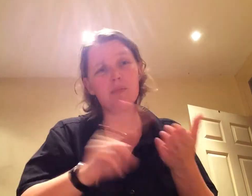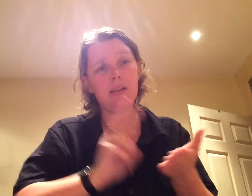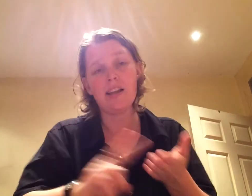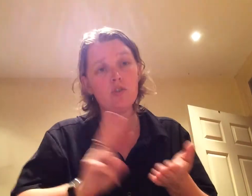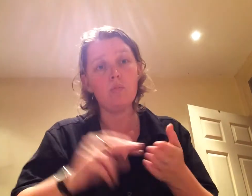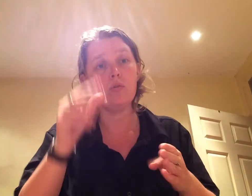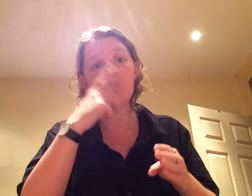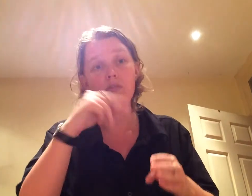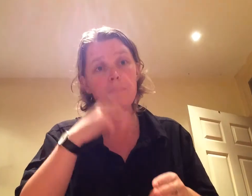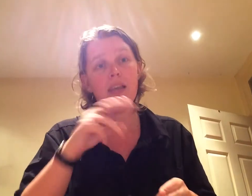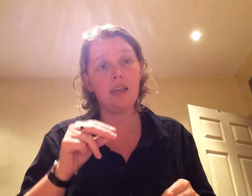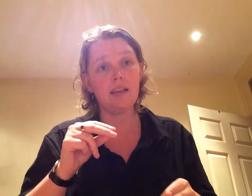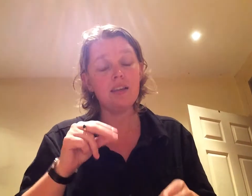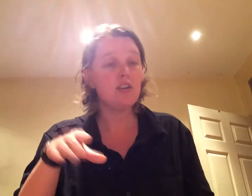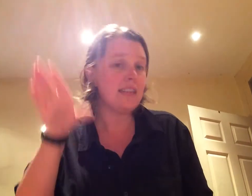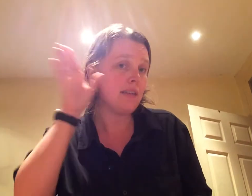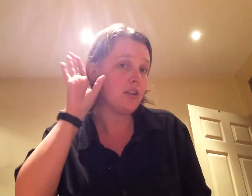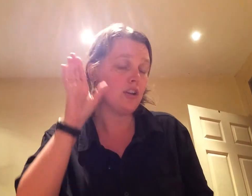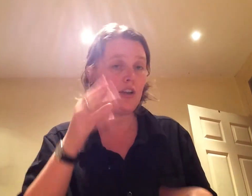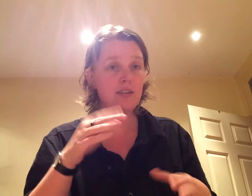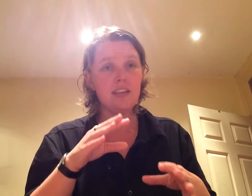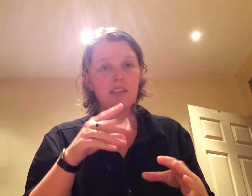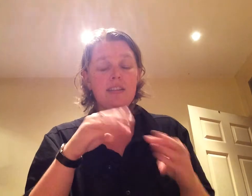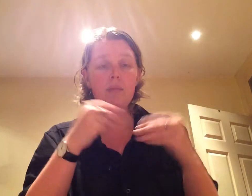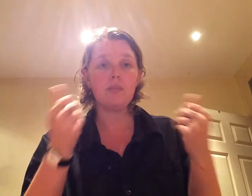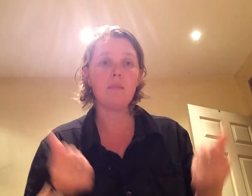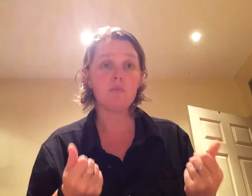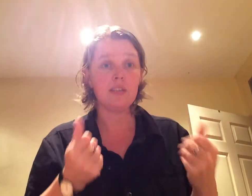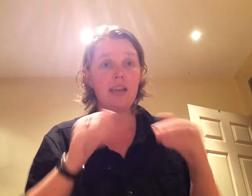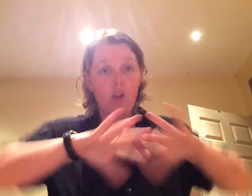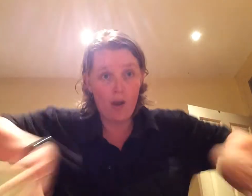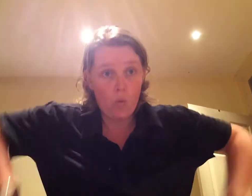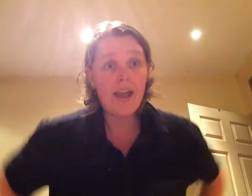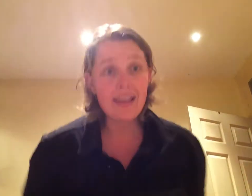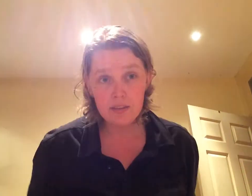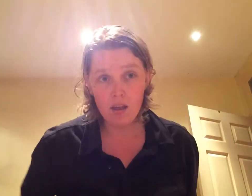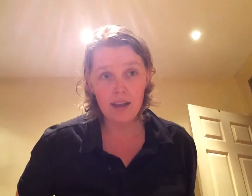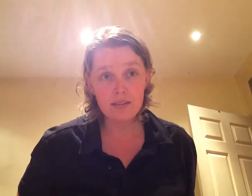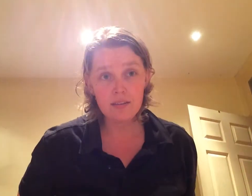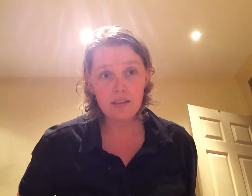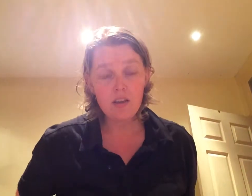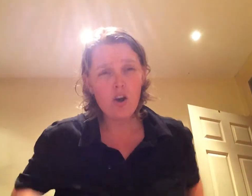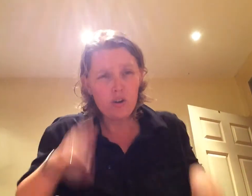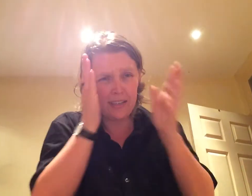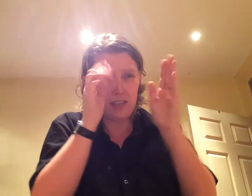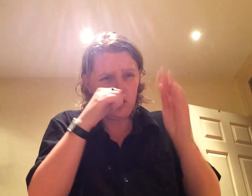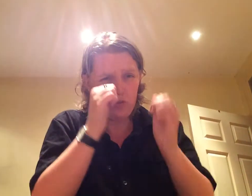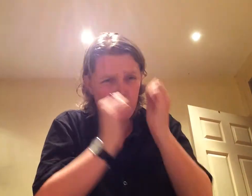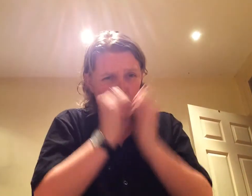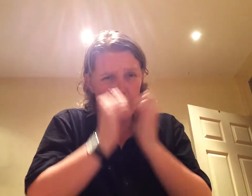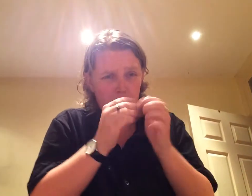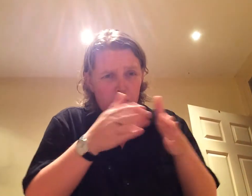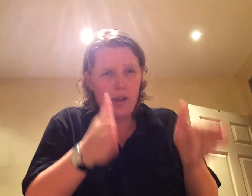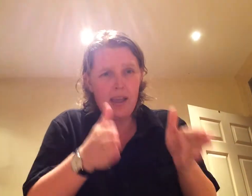be like normal sort of speaking, because they have to learn. So sometimes we take away the signs, only in a sort of structured way